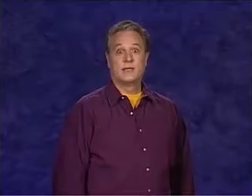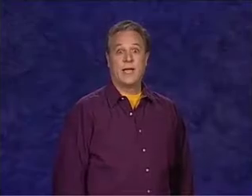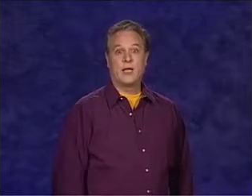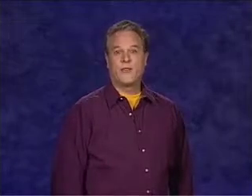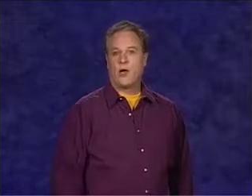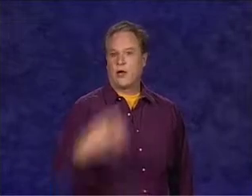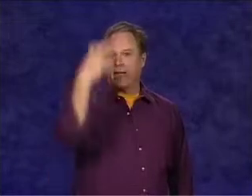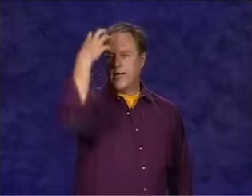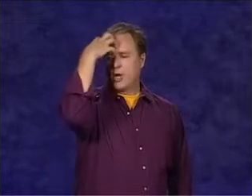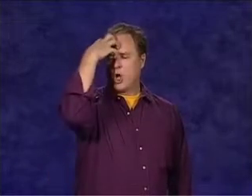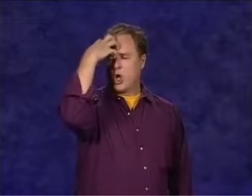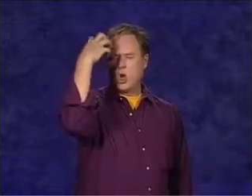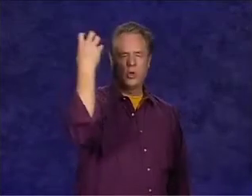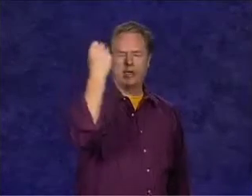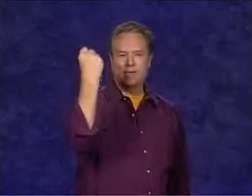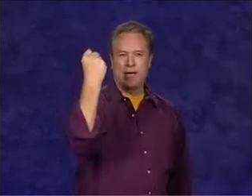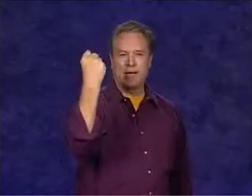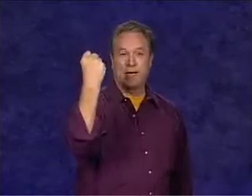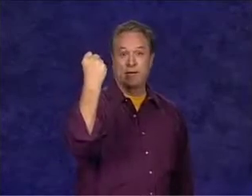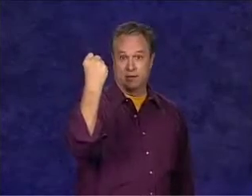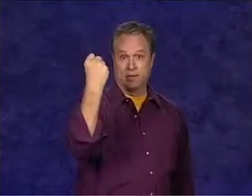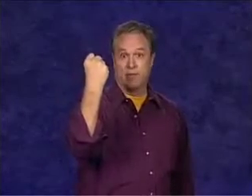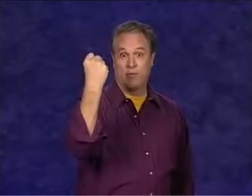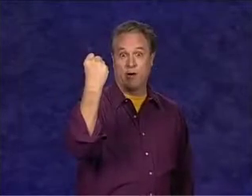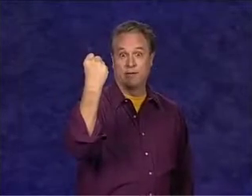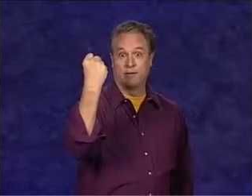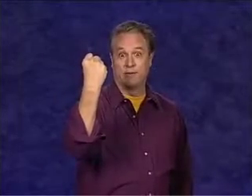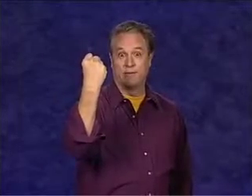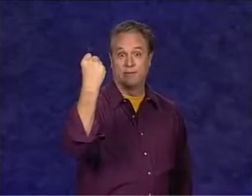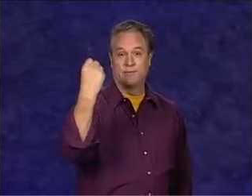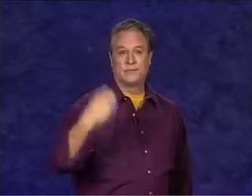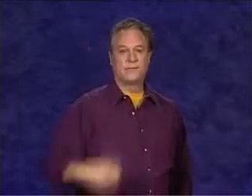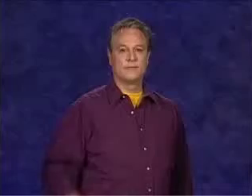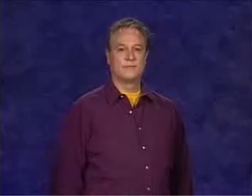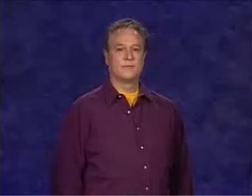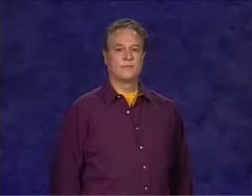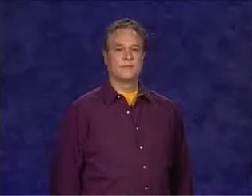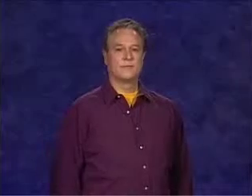Take a thought and hold it tightly to memorize it.